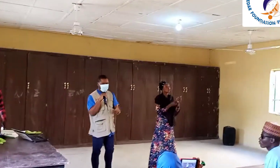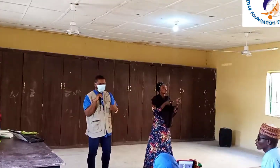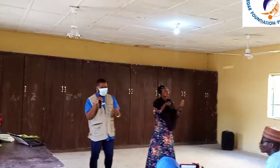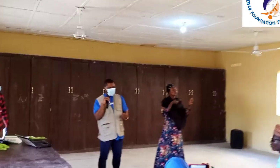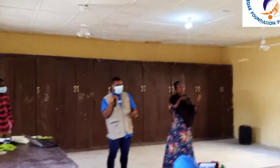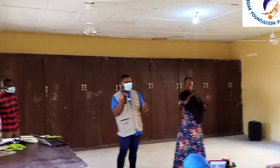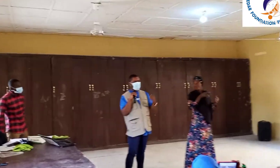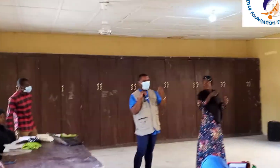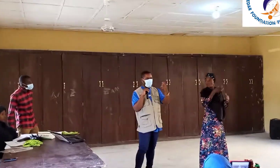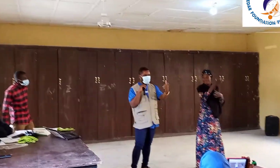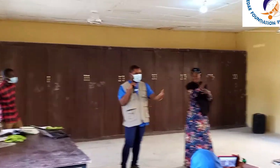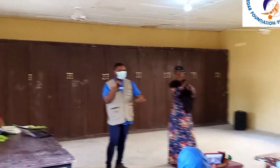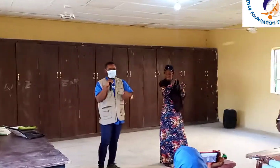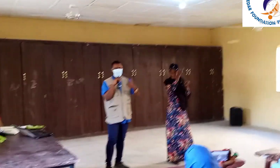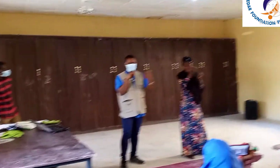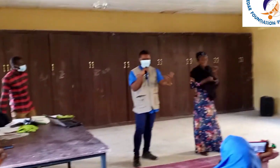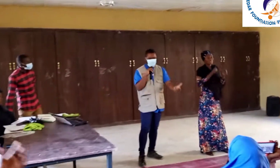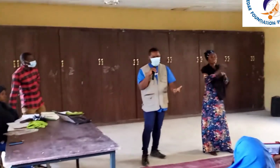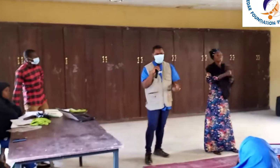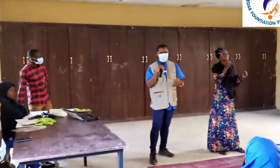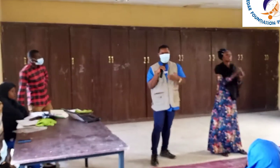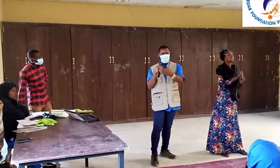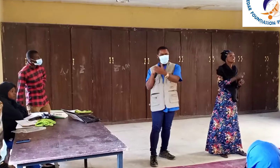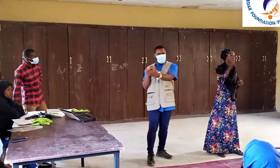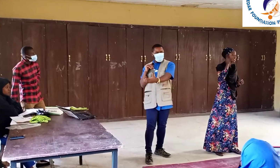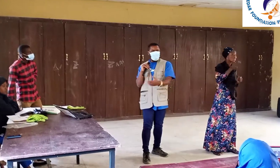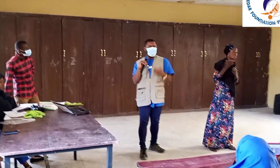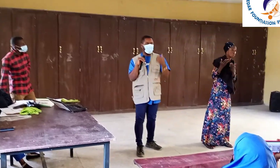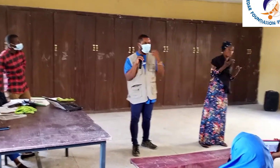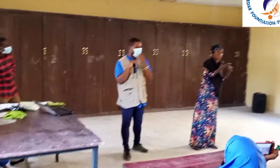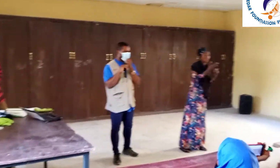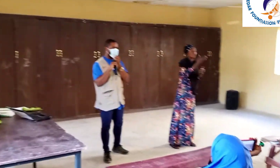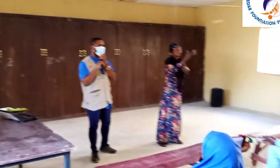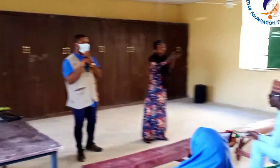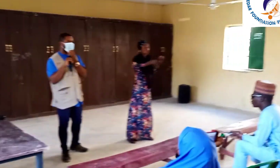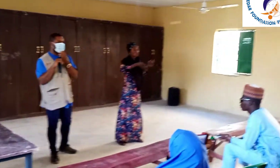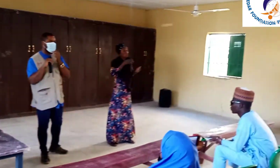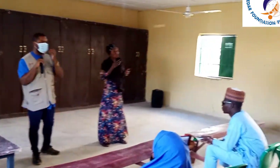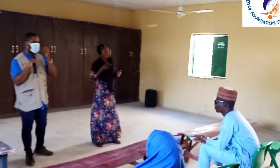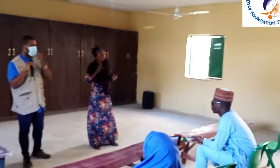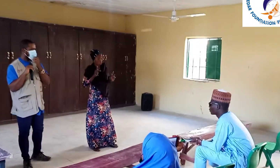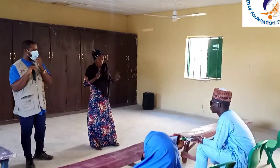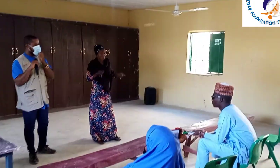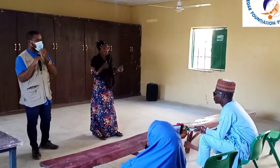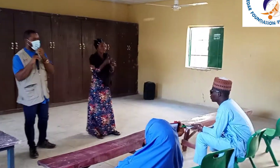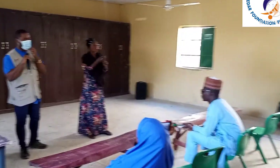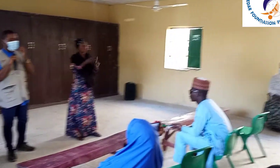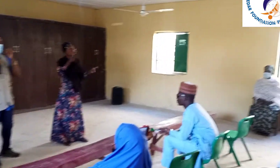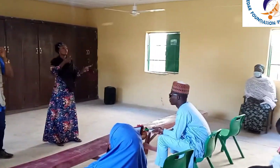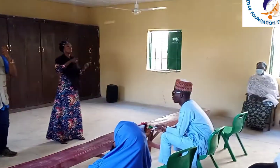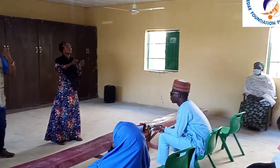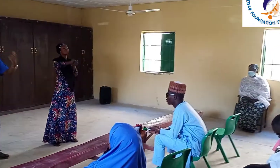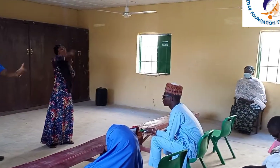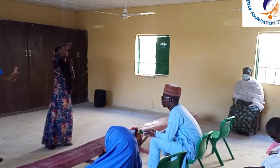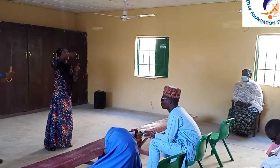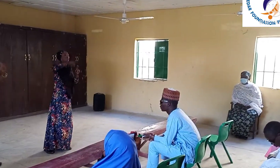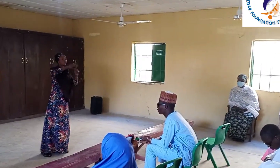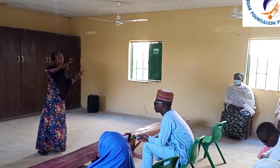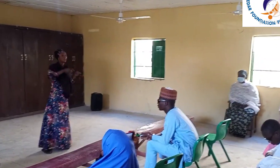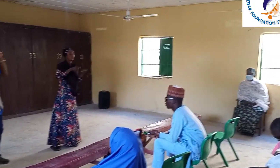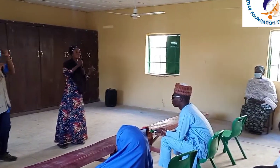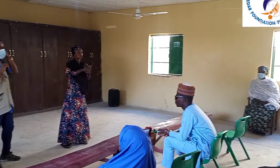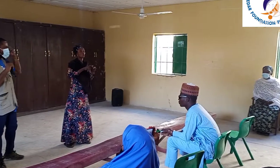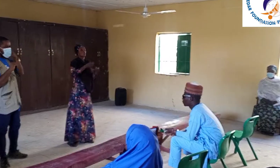around, and with the specialists, with the instrumental, they were able to support some of the